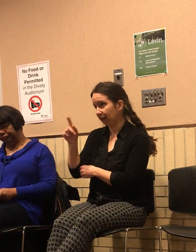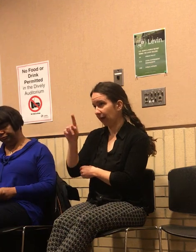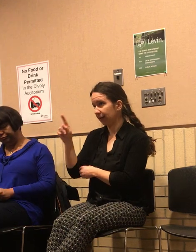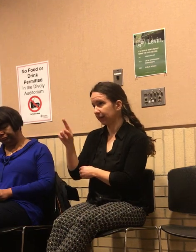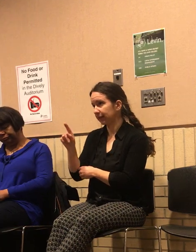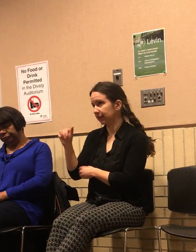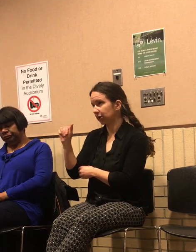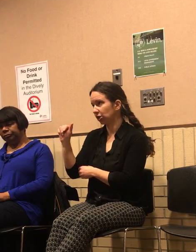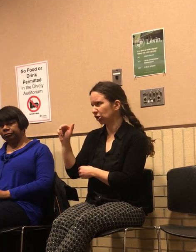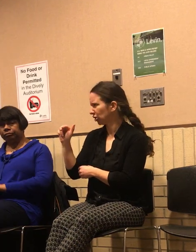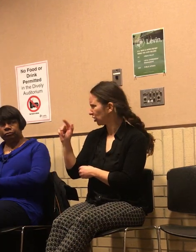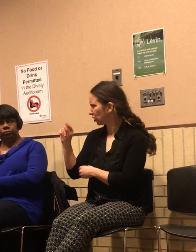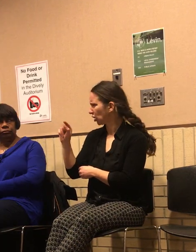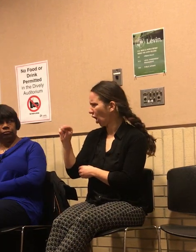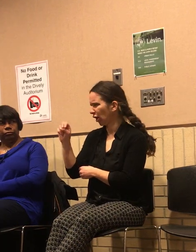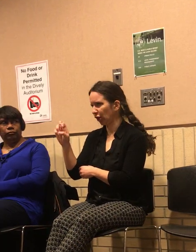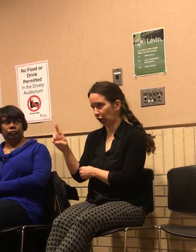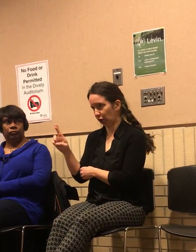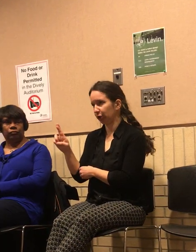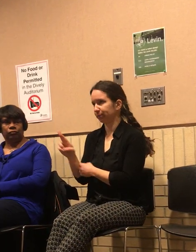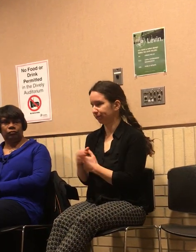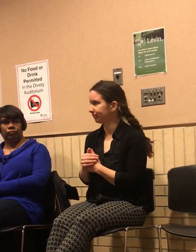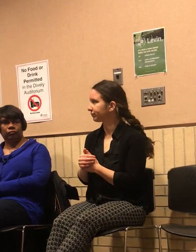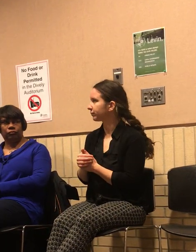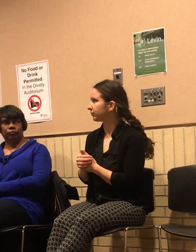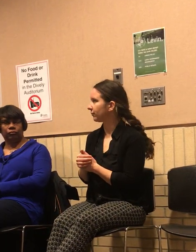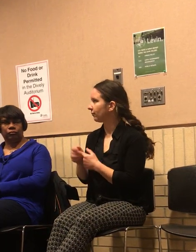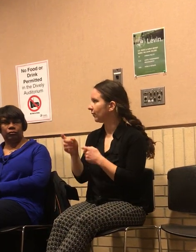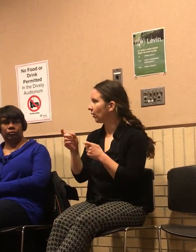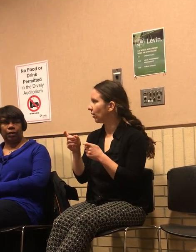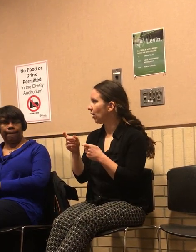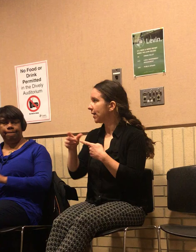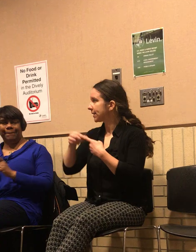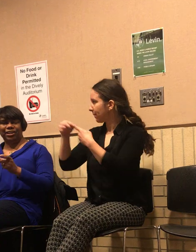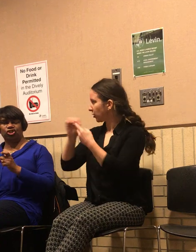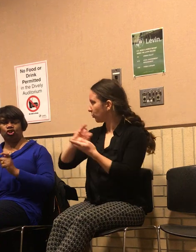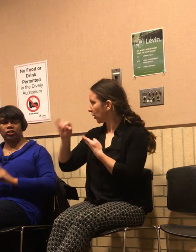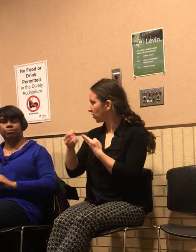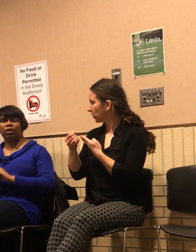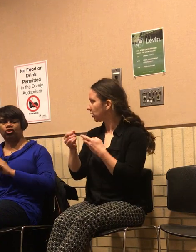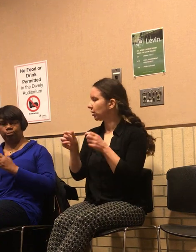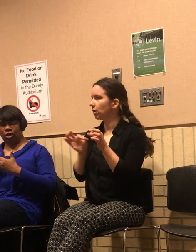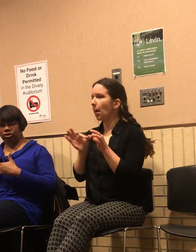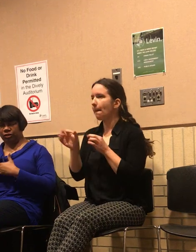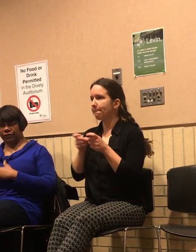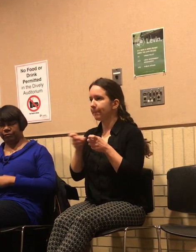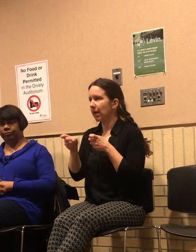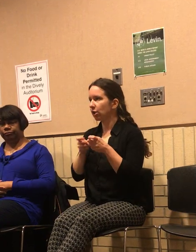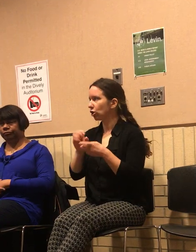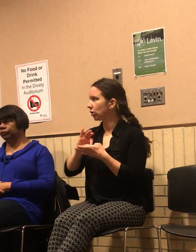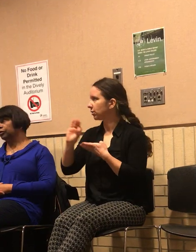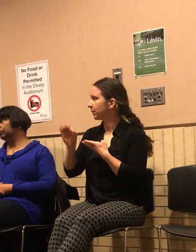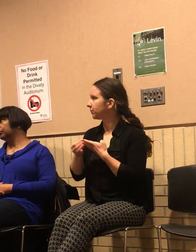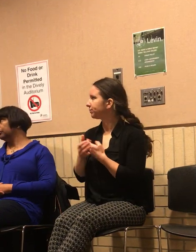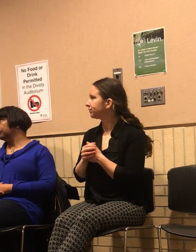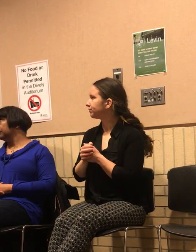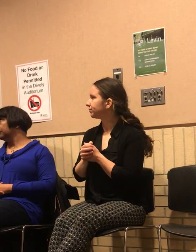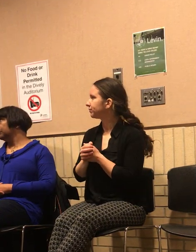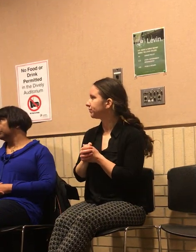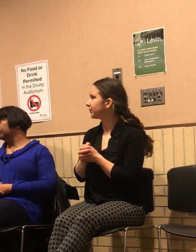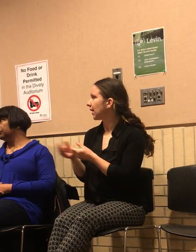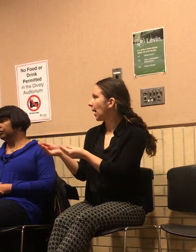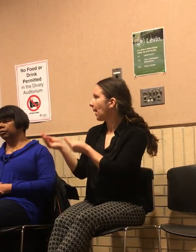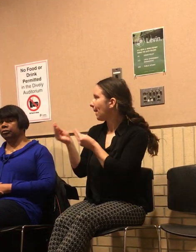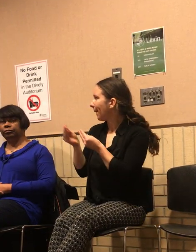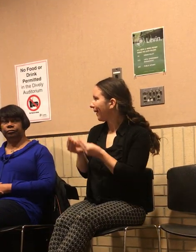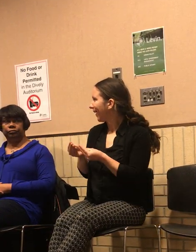manager of special projects and land reuse. And you have brought with you Jason Knauer, who is currently the program associate for